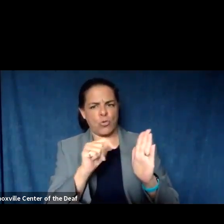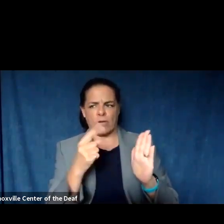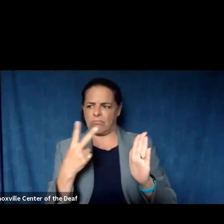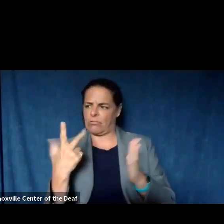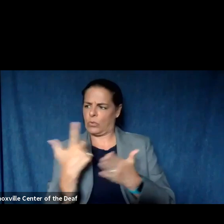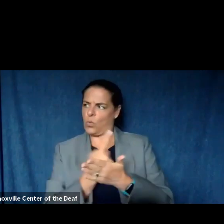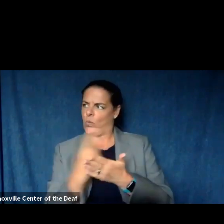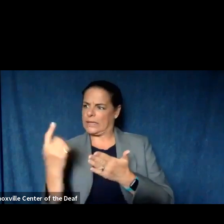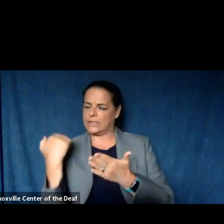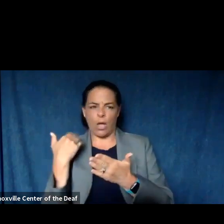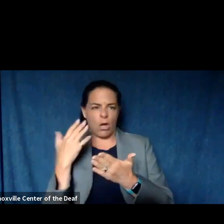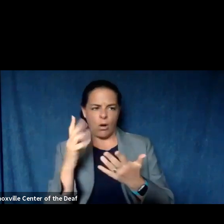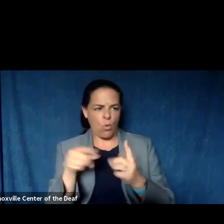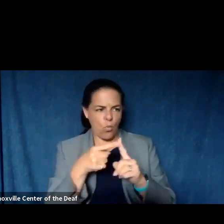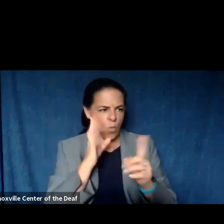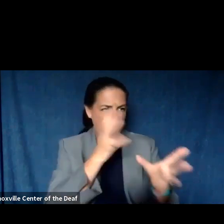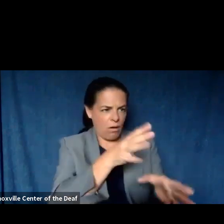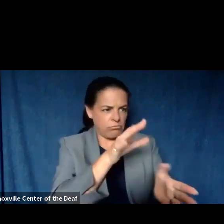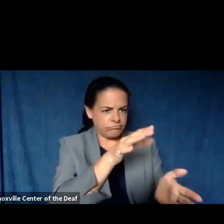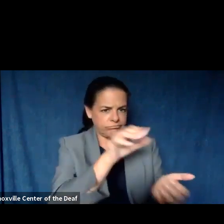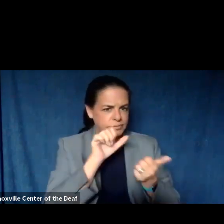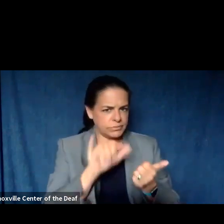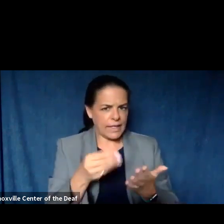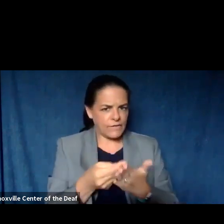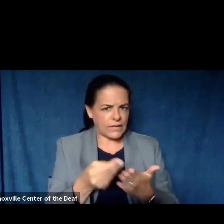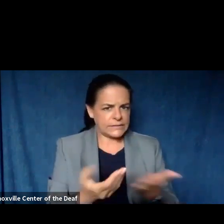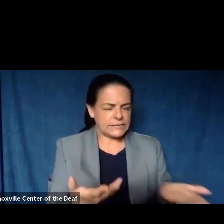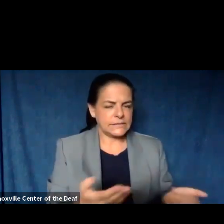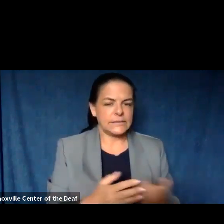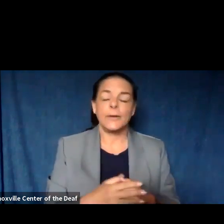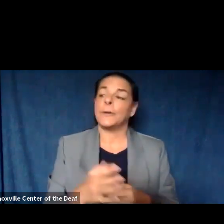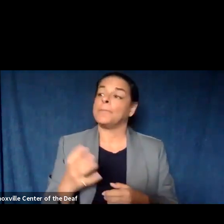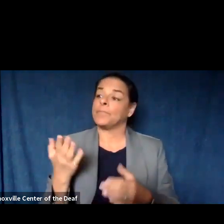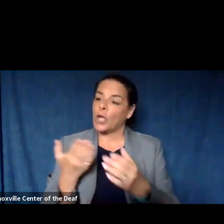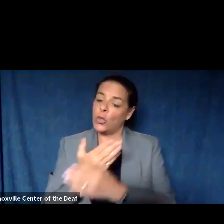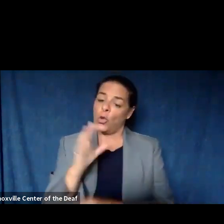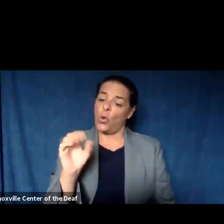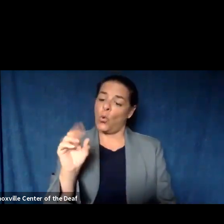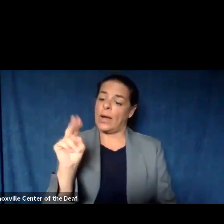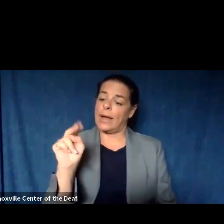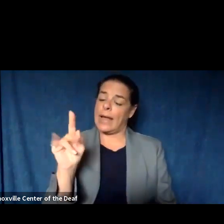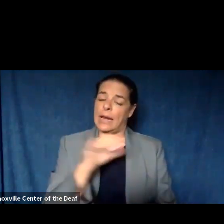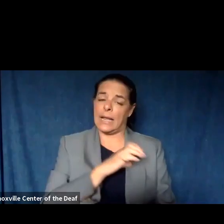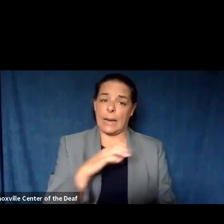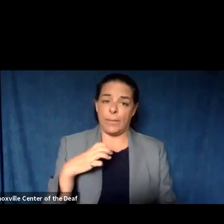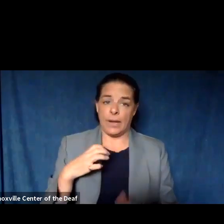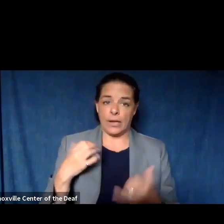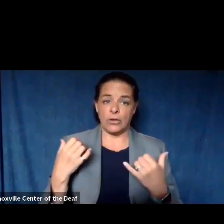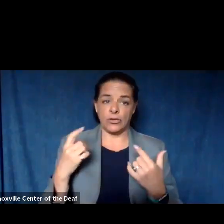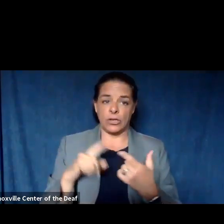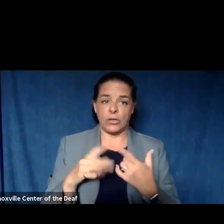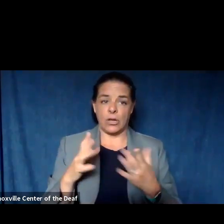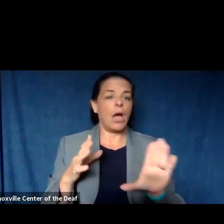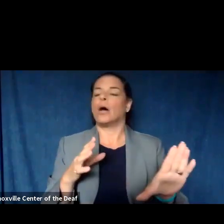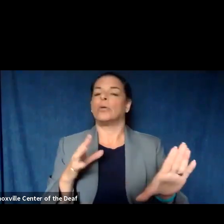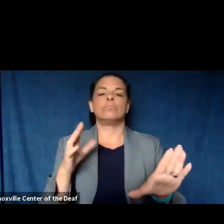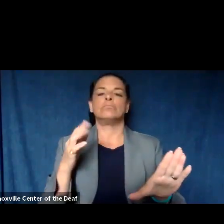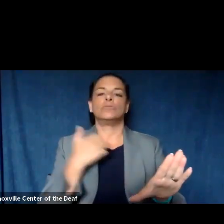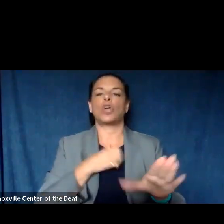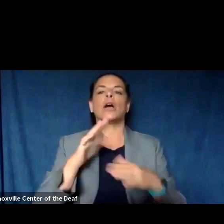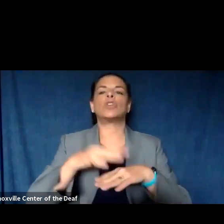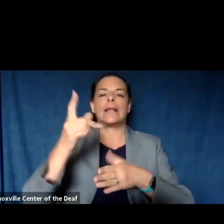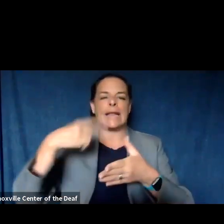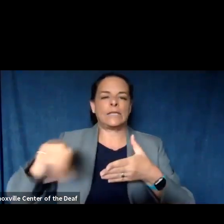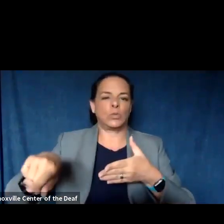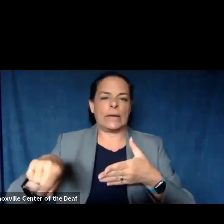timeline for receiving these funds? It's been through county commission at this point and been approved. It hasn't. Oh, it's on next week. Sorry.